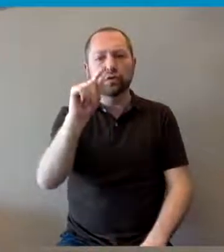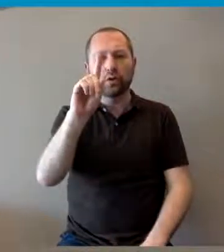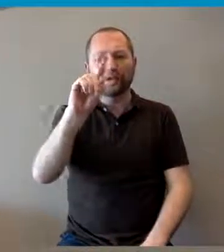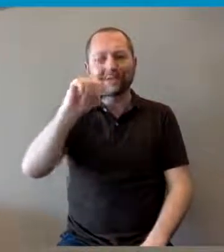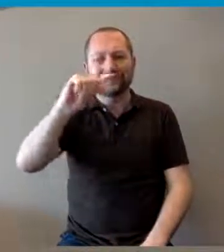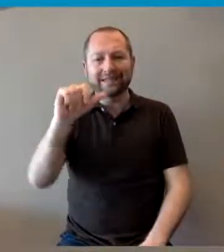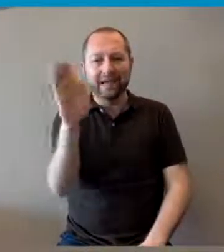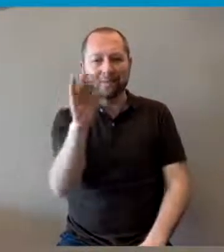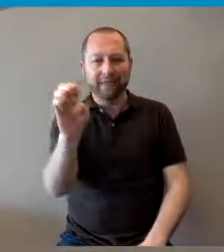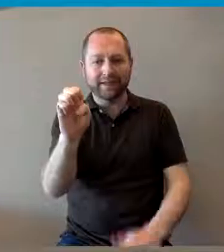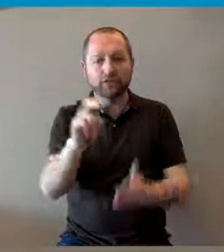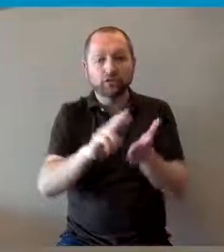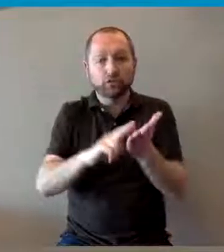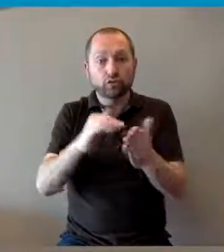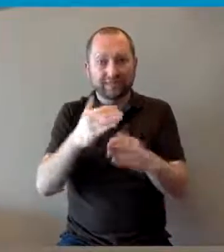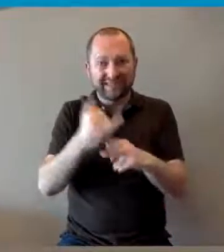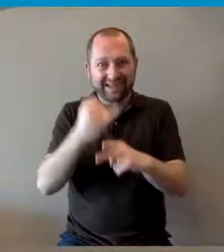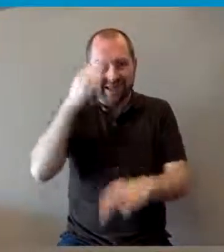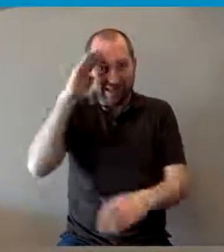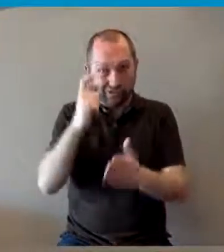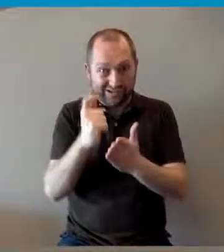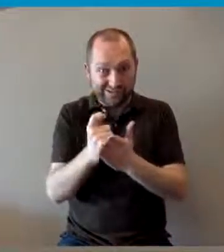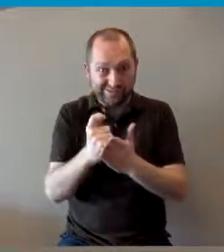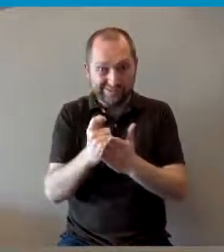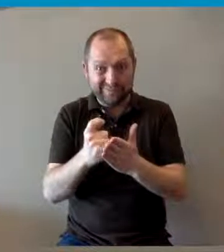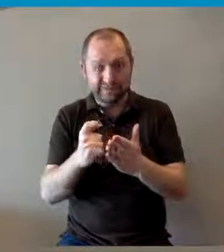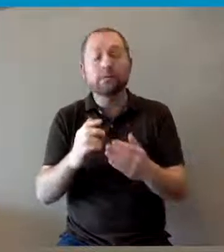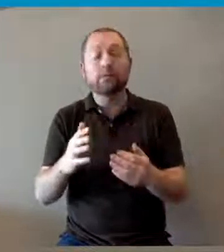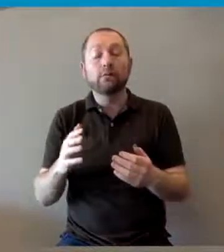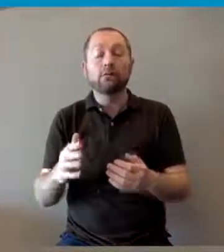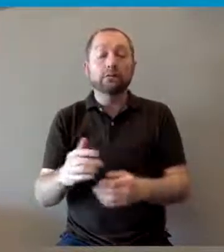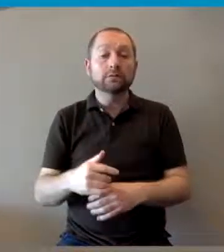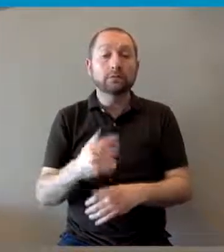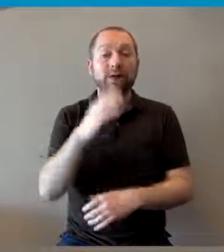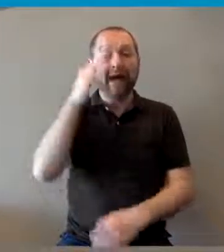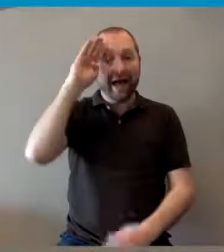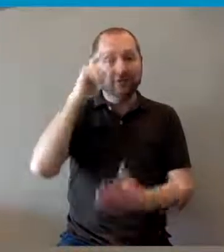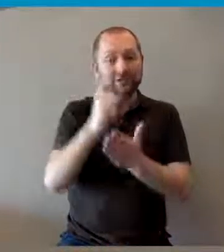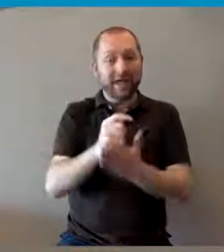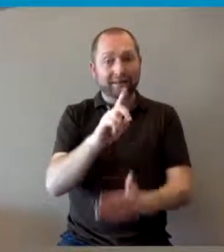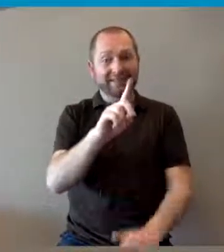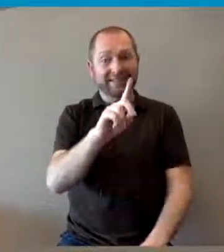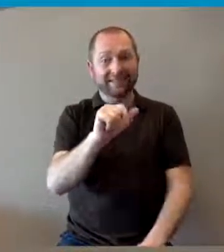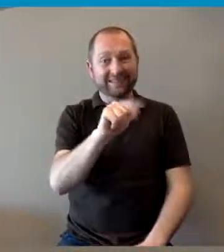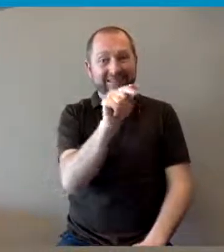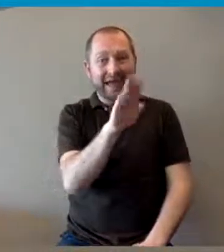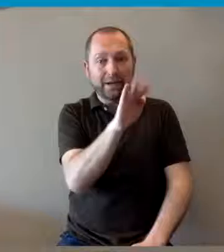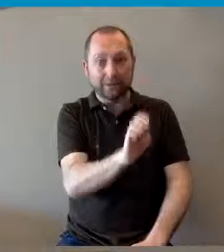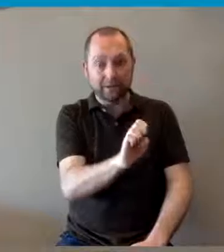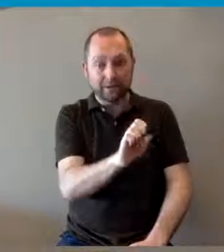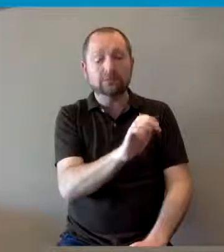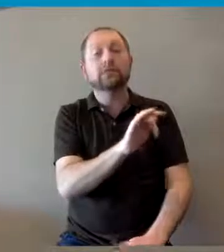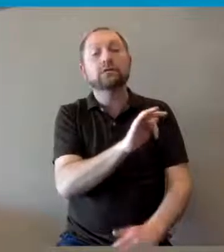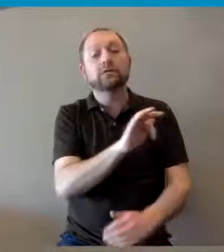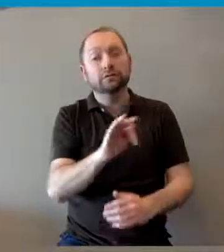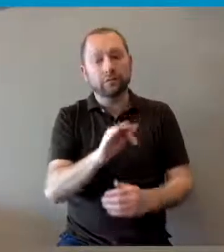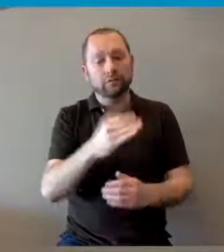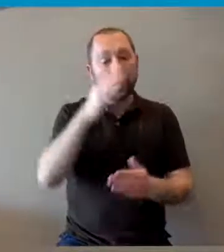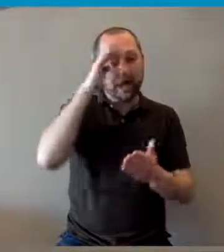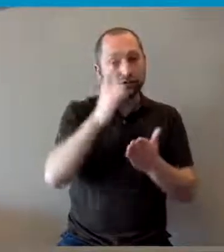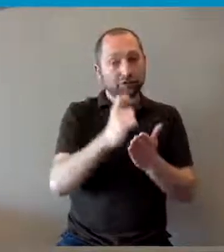Two databases can be used to search for articles published in the Irish Times. The Irish Times database contains articles published in the